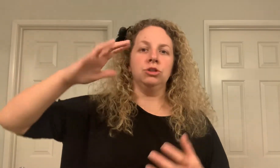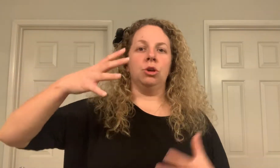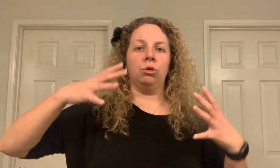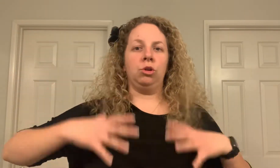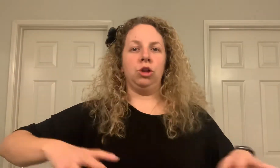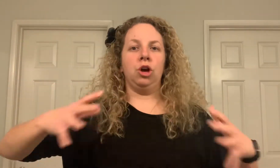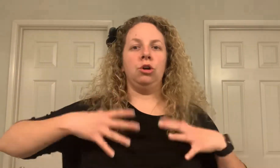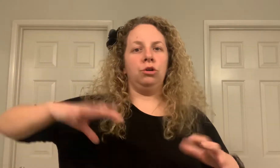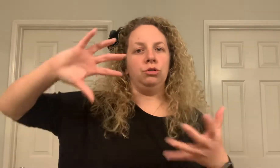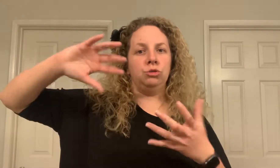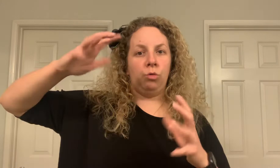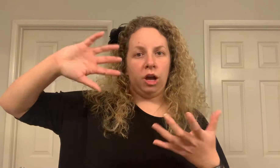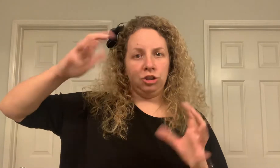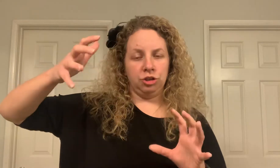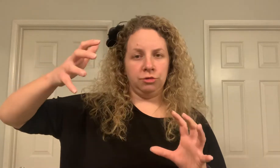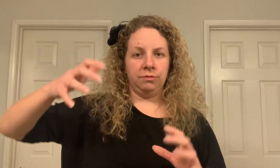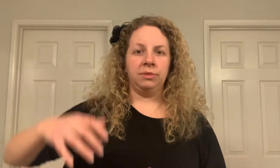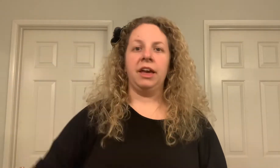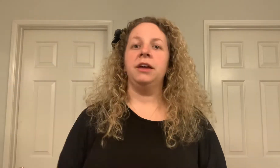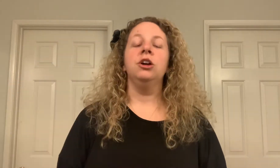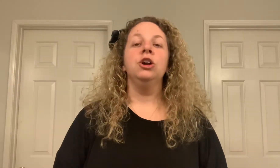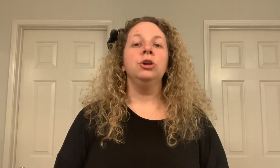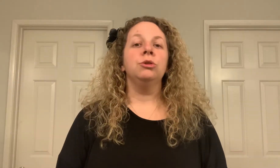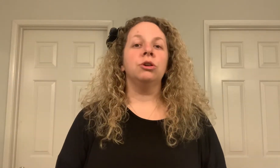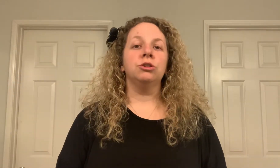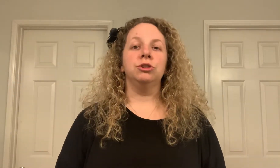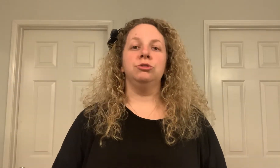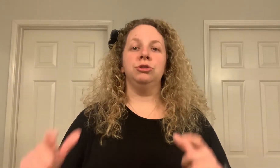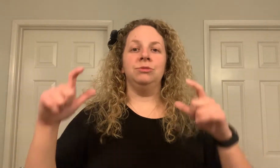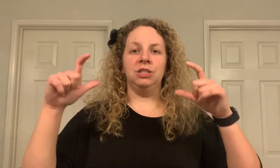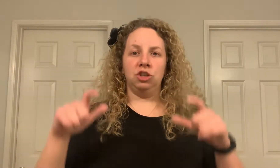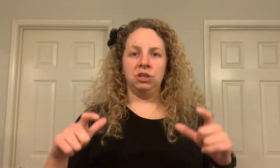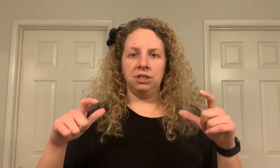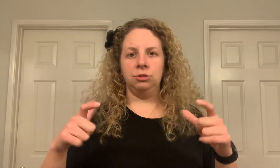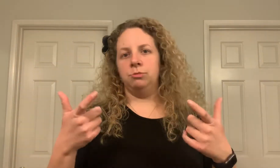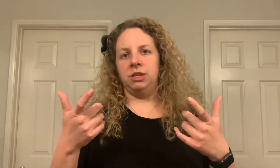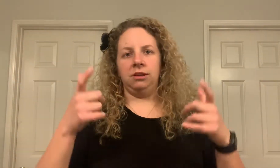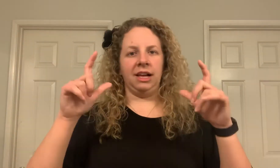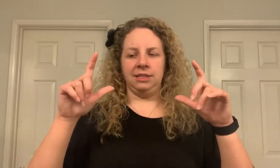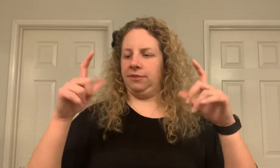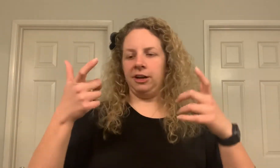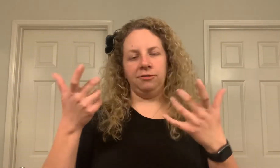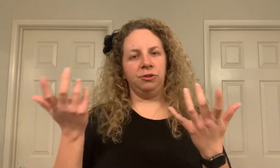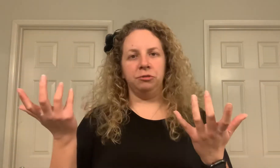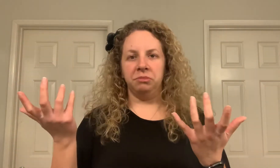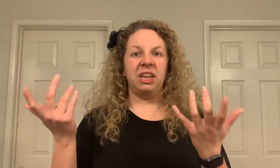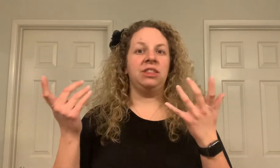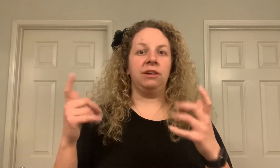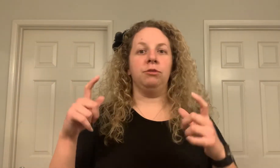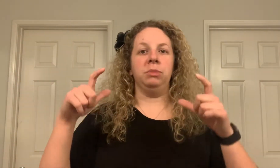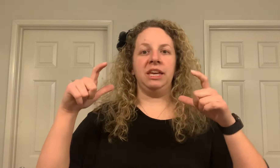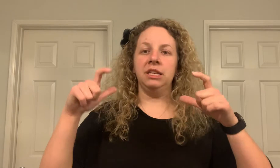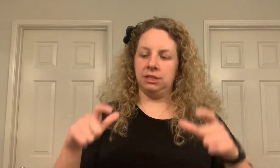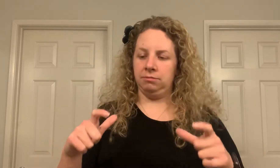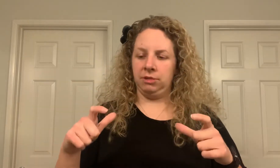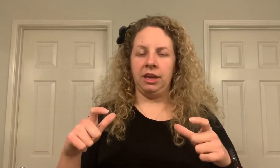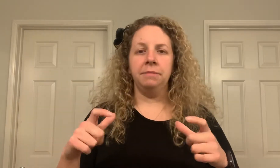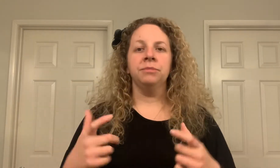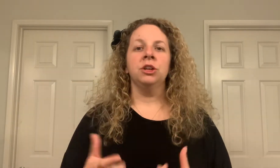So close, wash, okay? You can also do dishes. This would be the classifier for, like, think of a plate, okay?